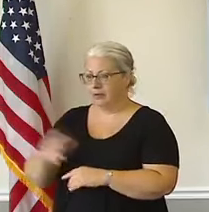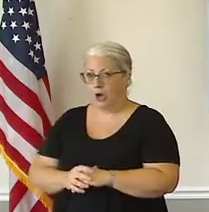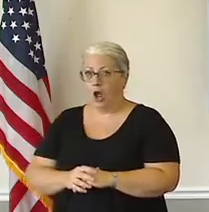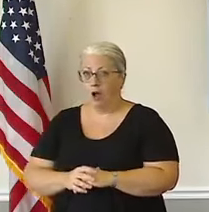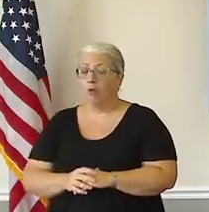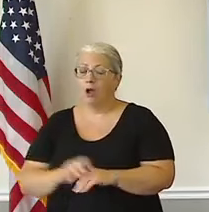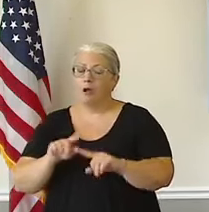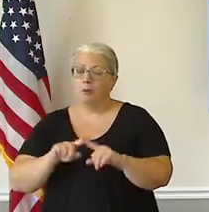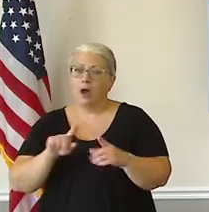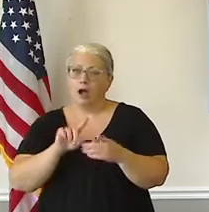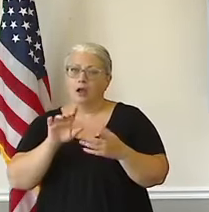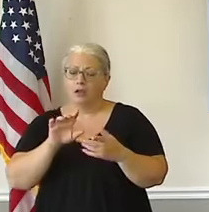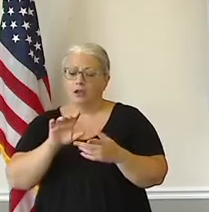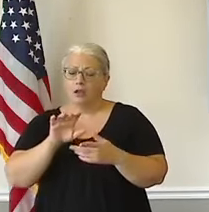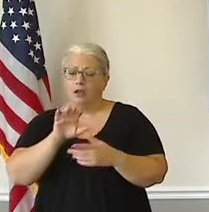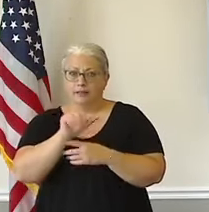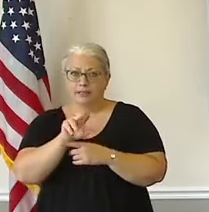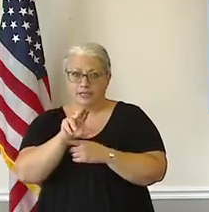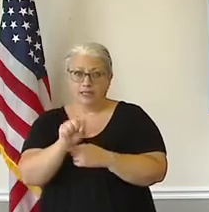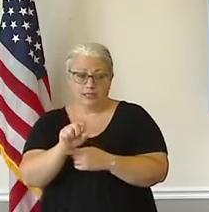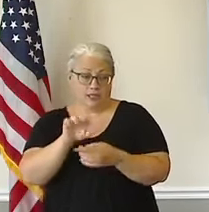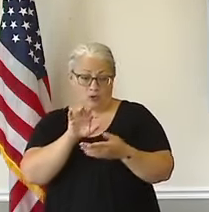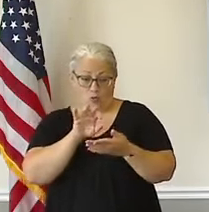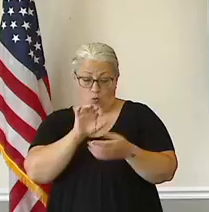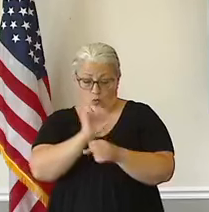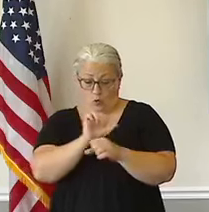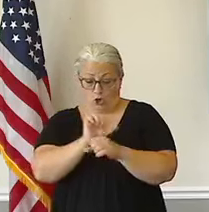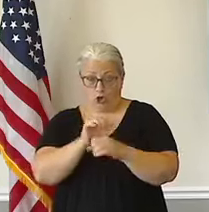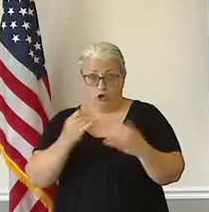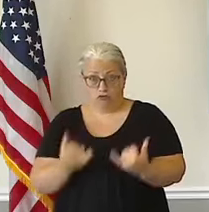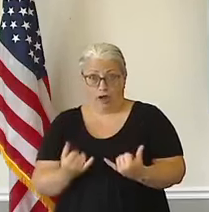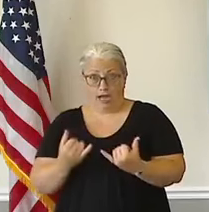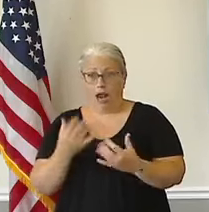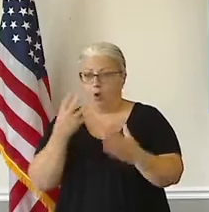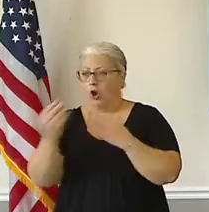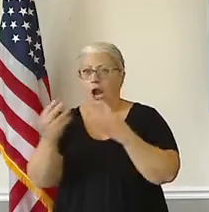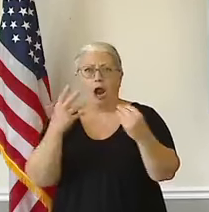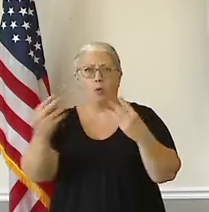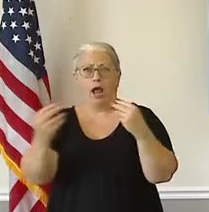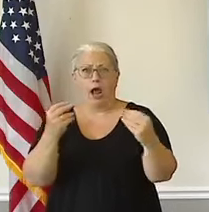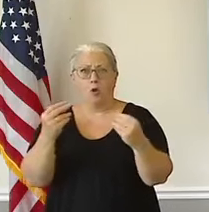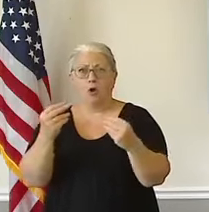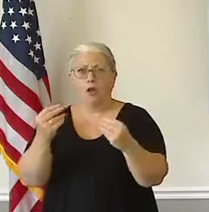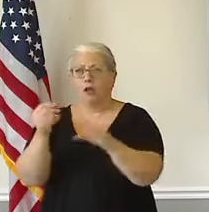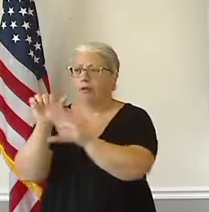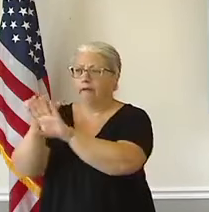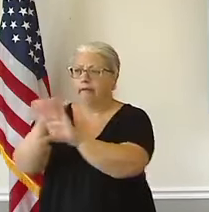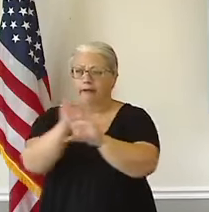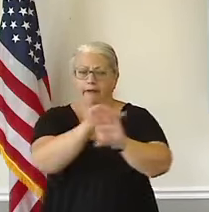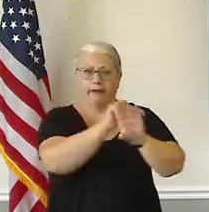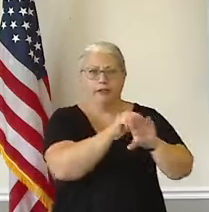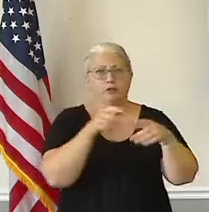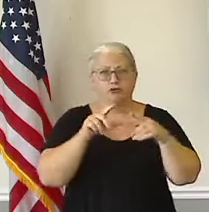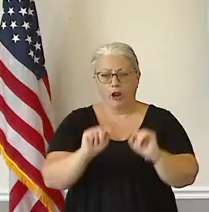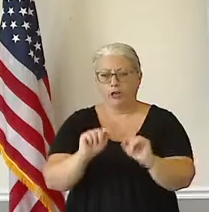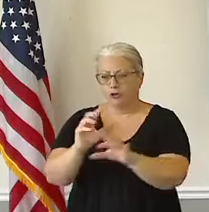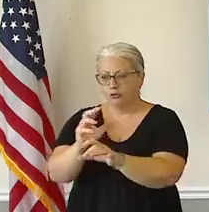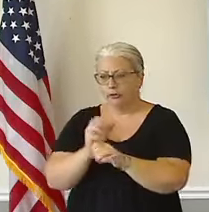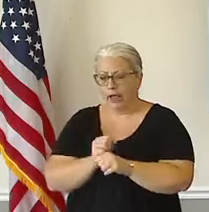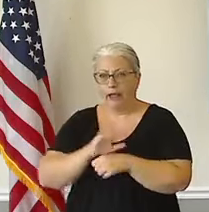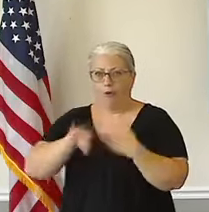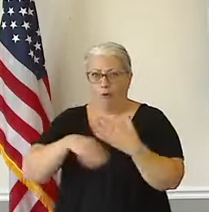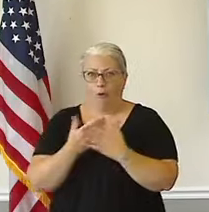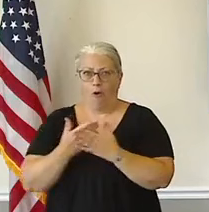helping to count. Our current response rate is 62%, which is great. But we want 100% participation. We want to be sure that we get the right numbers